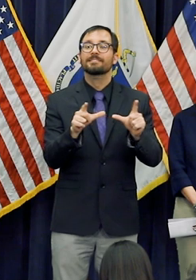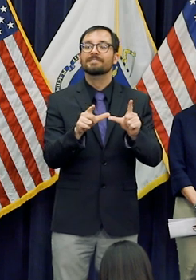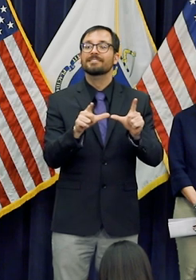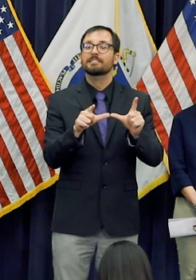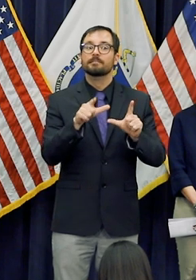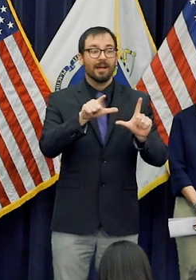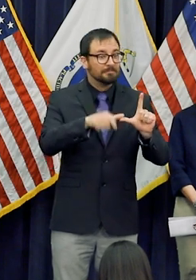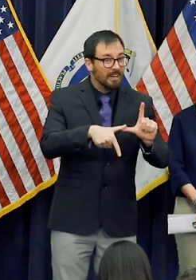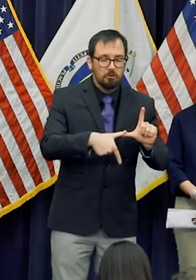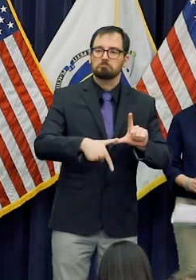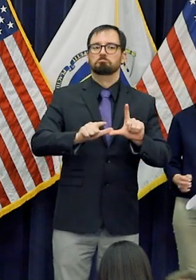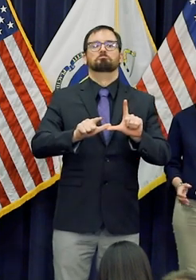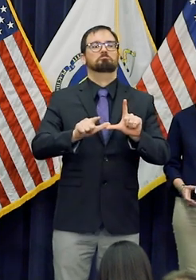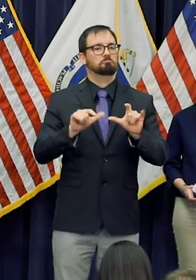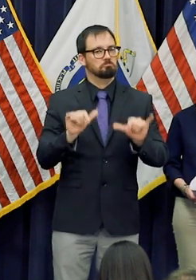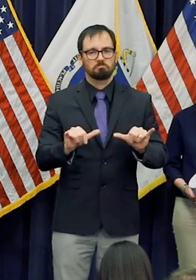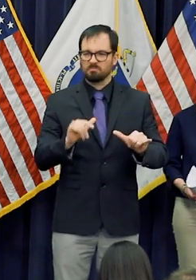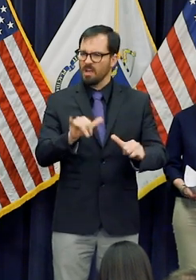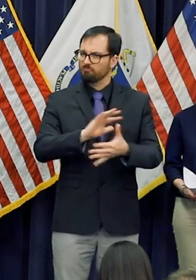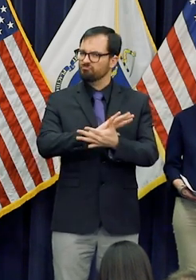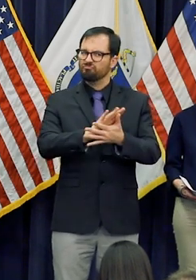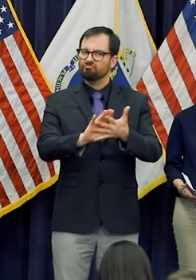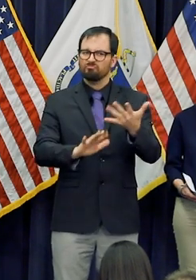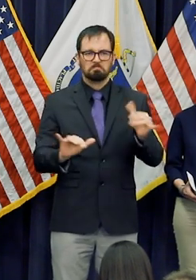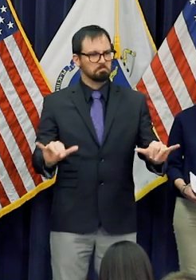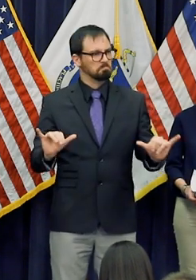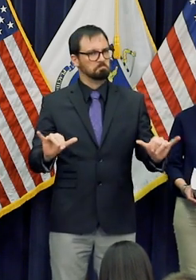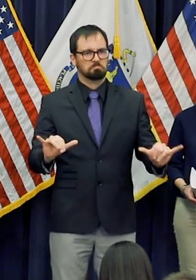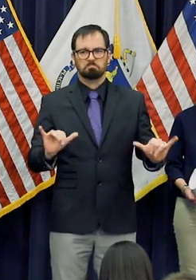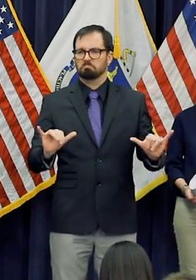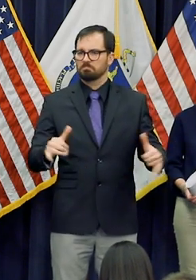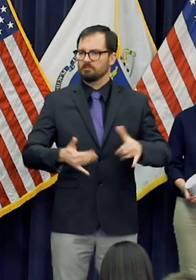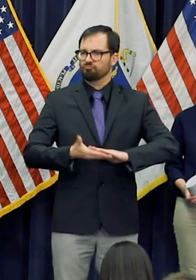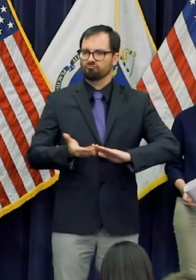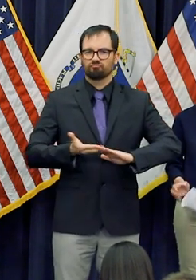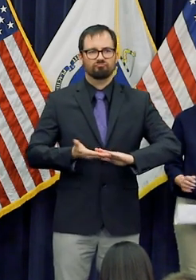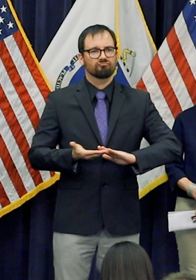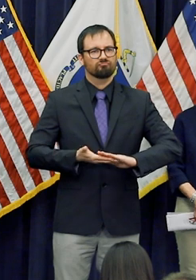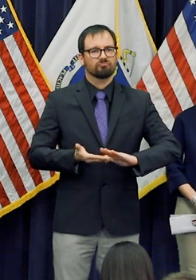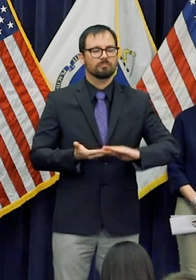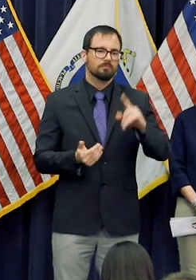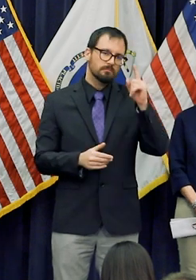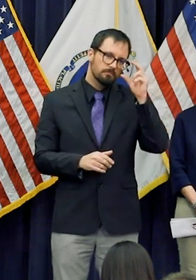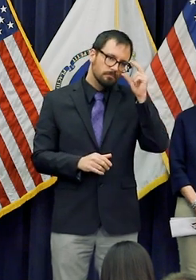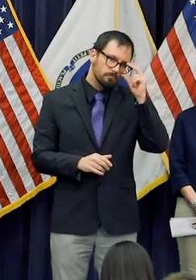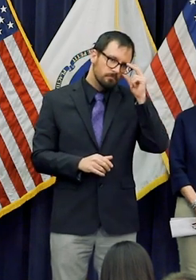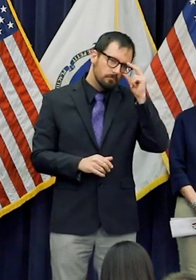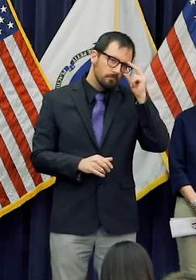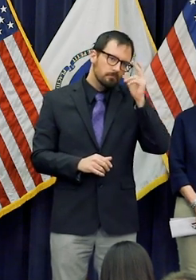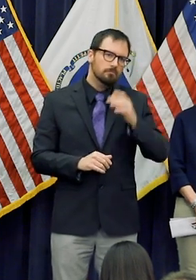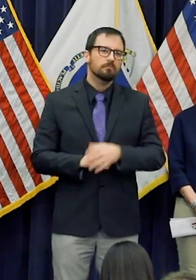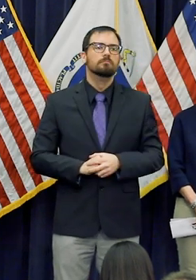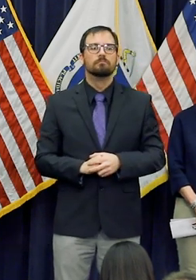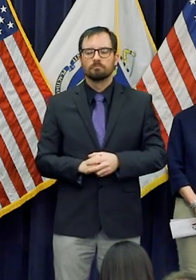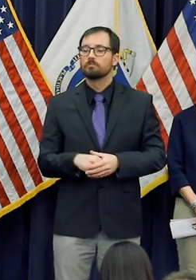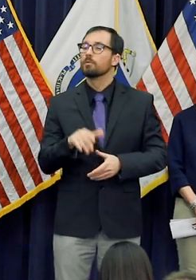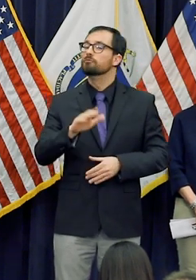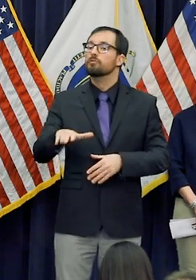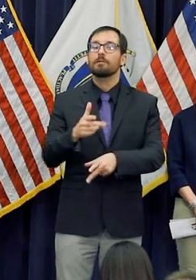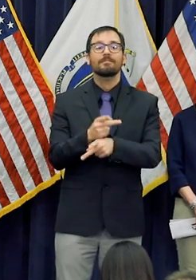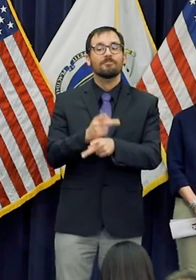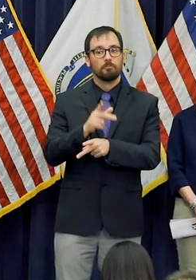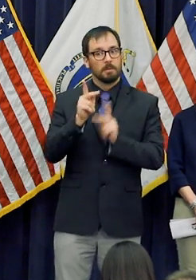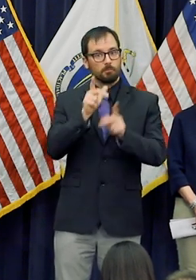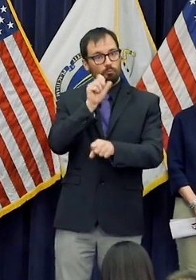our streets and in our neighborhoods. Service providers are being paid to care for those who need it most, and programs that feed and house the